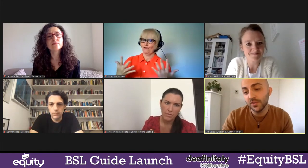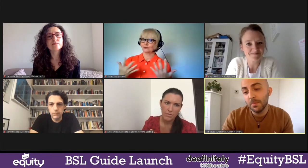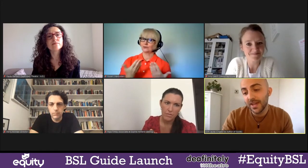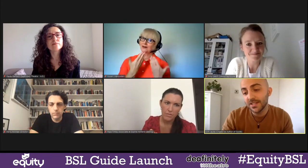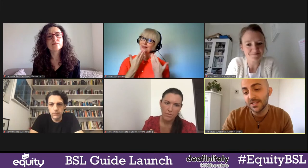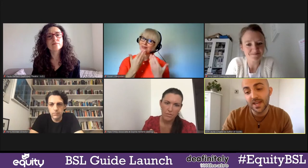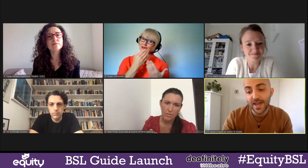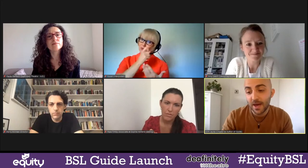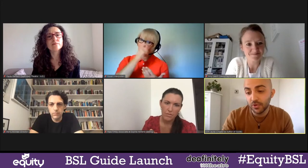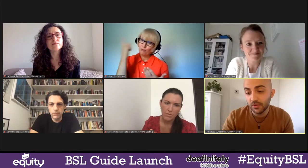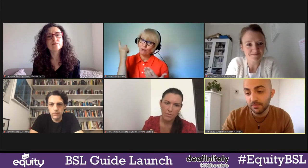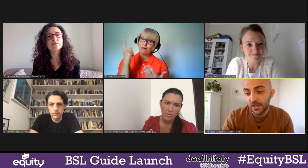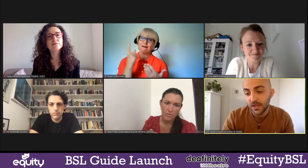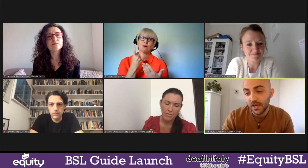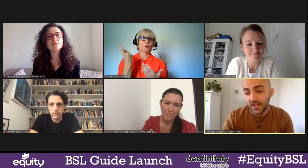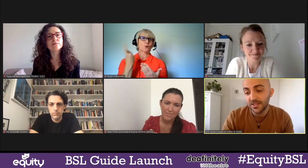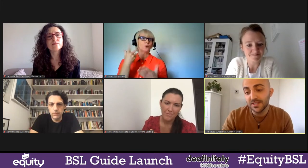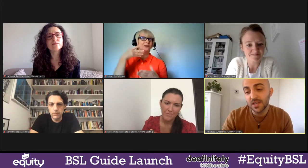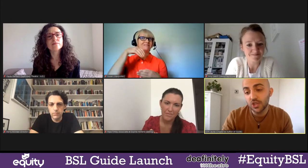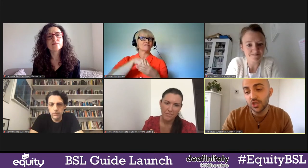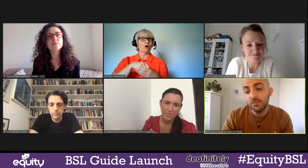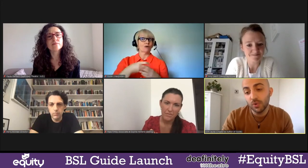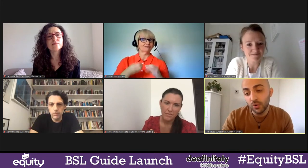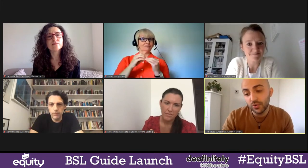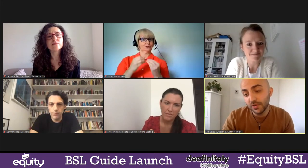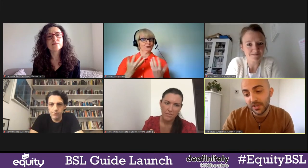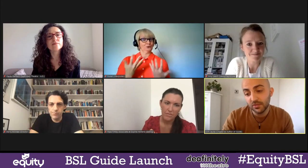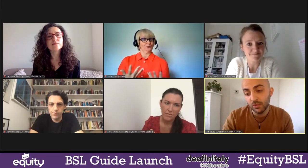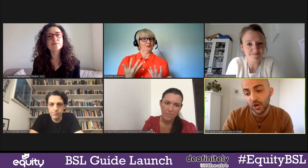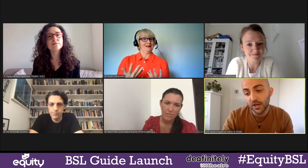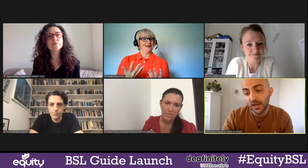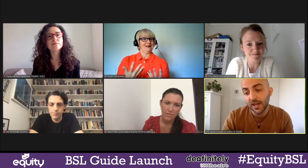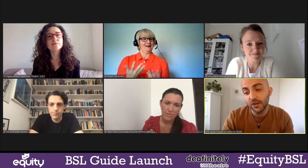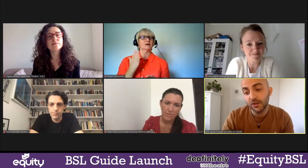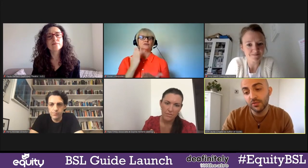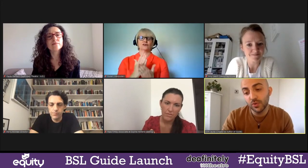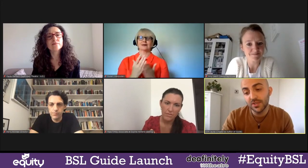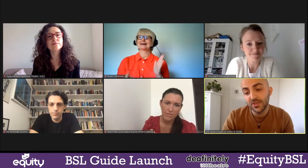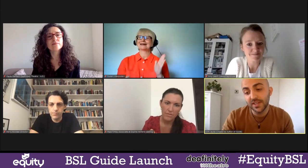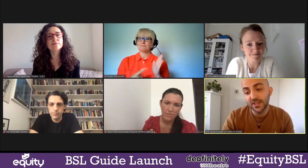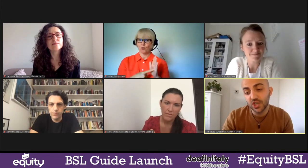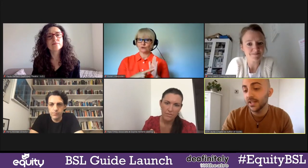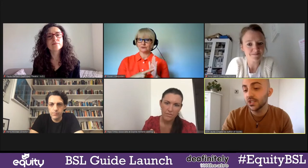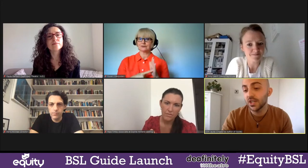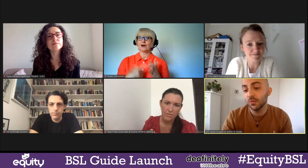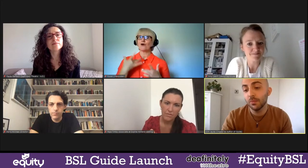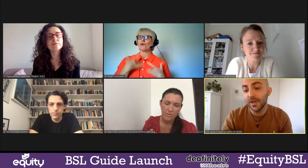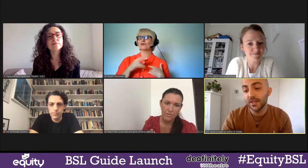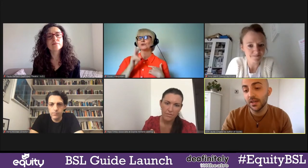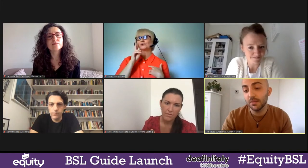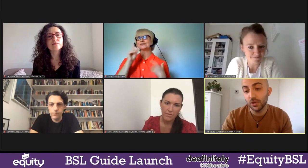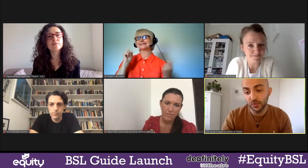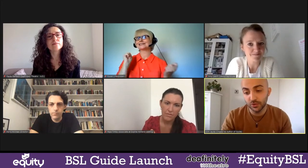made today happen. It is such an important piece of work, and I look forward to seeing the change it will make possible.